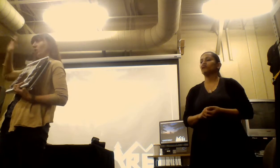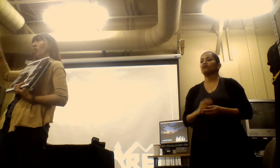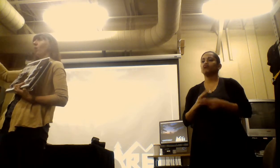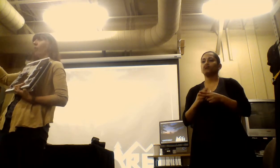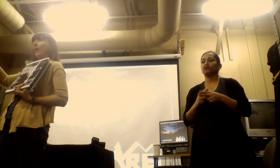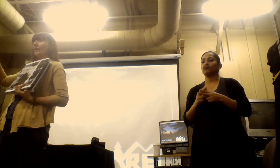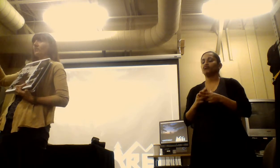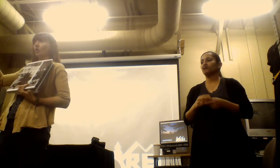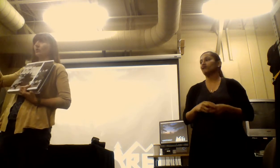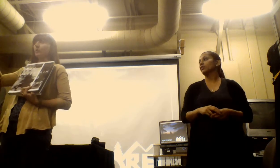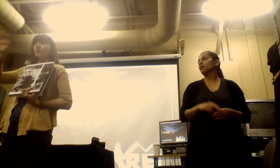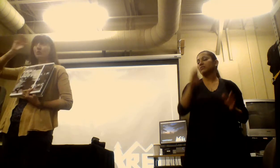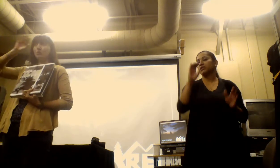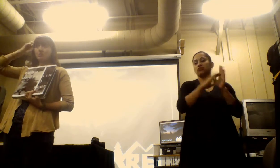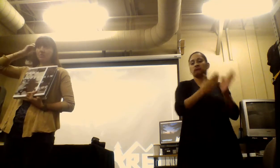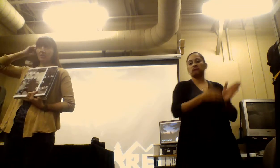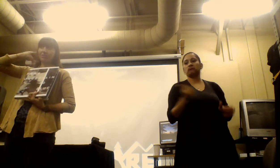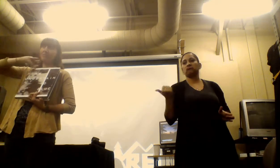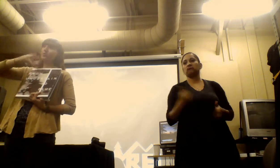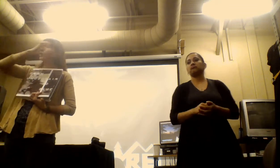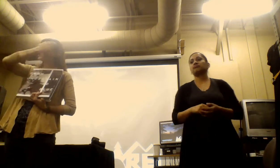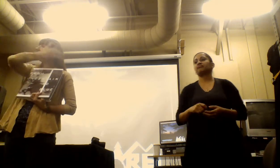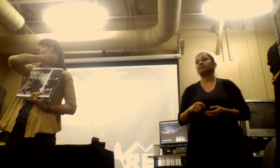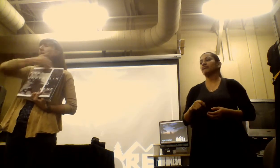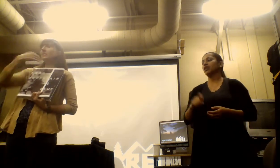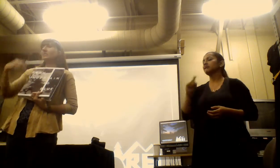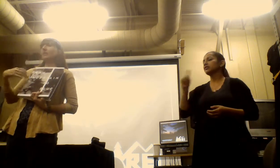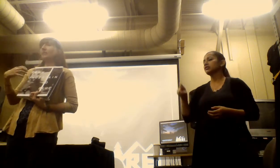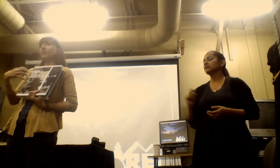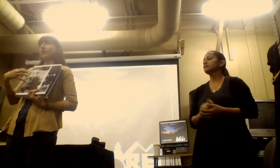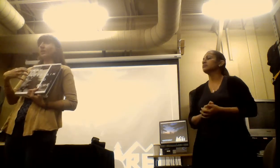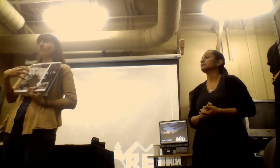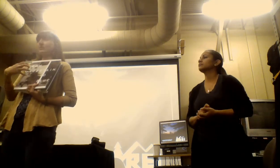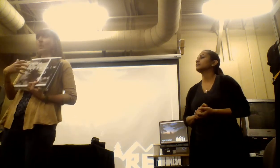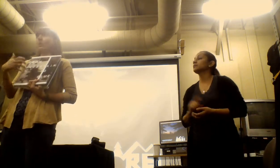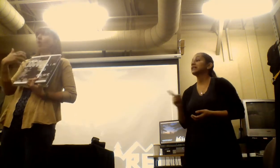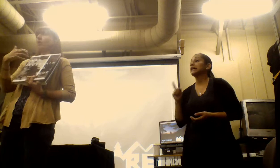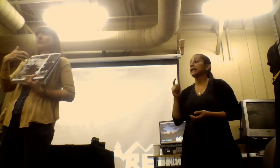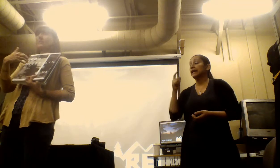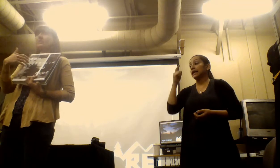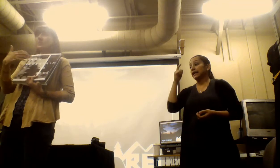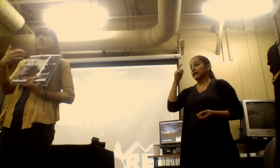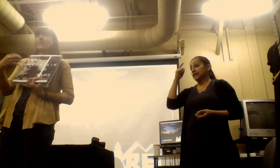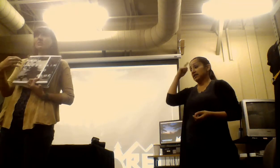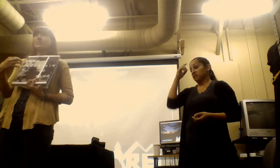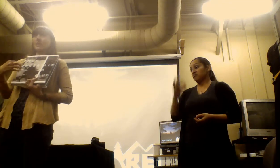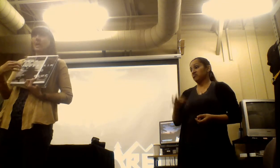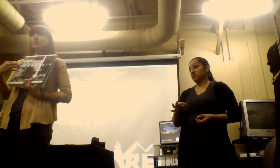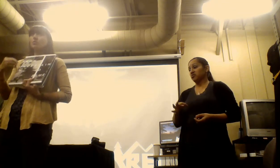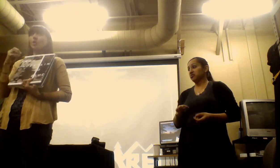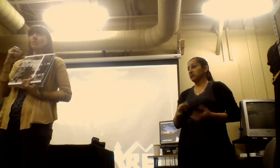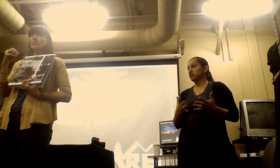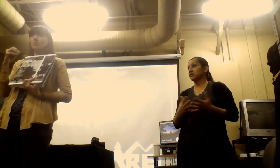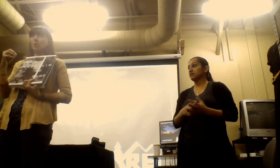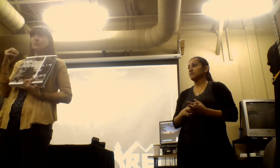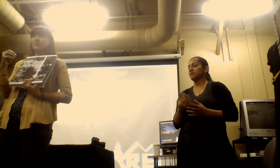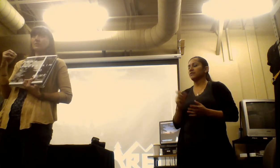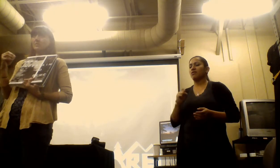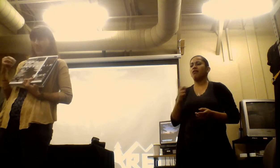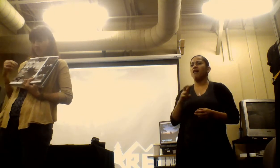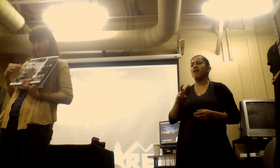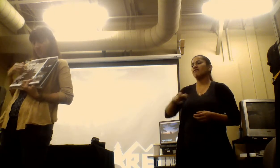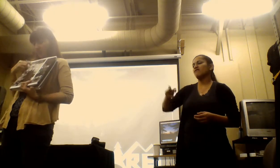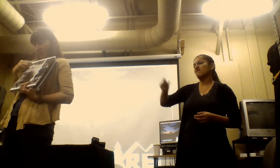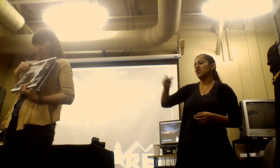going, away to go do some sort of adventure, he decided that they were going to visit all of these Texas towns, all of these small